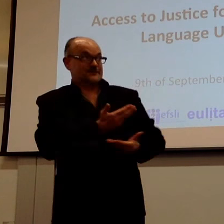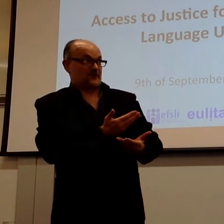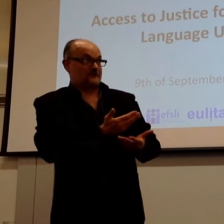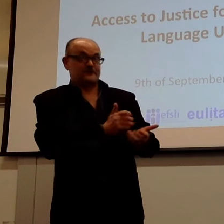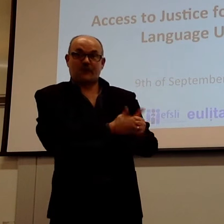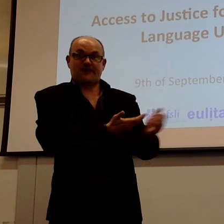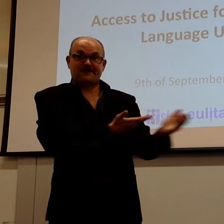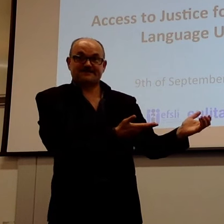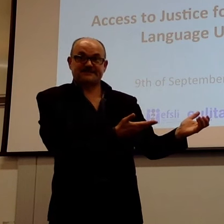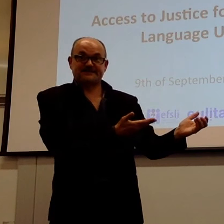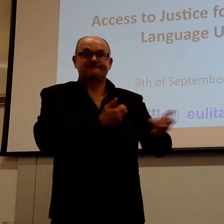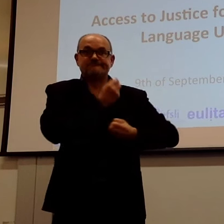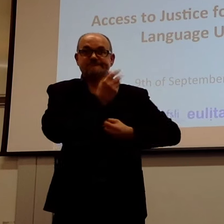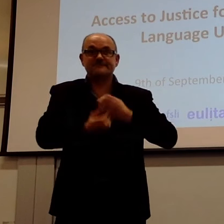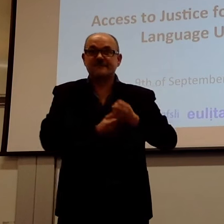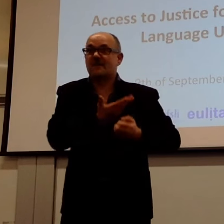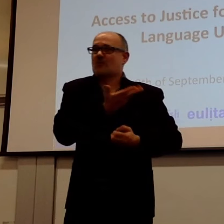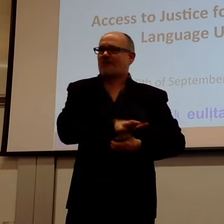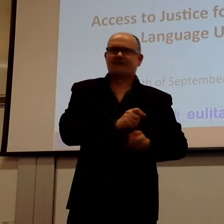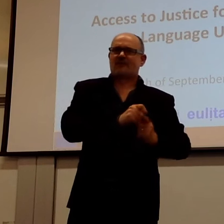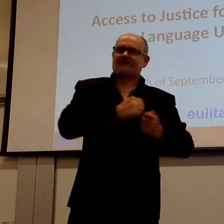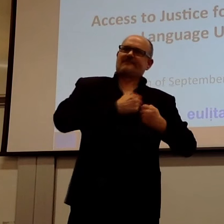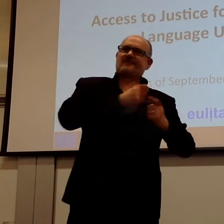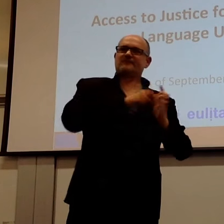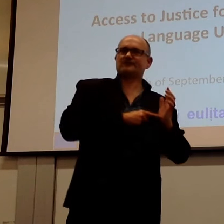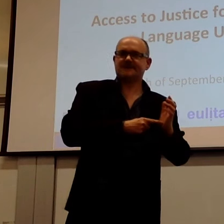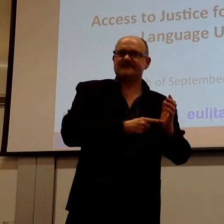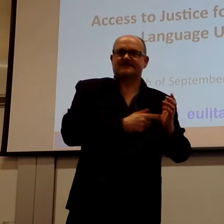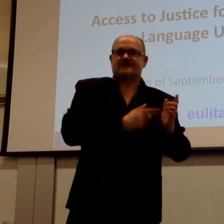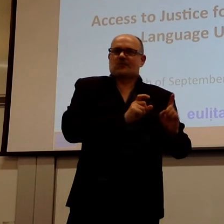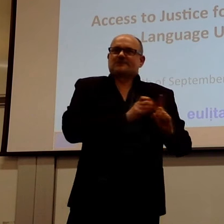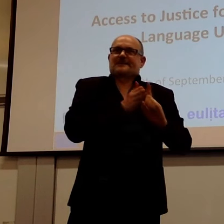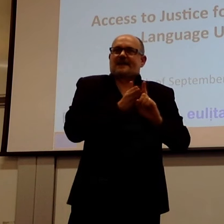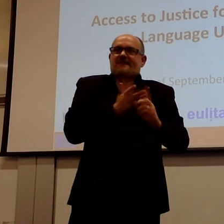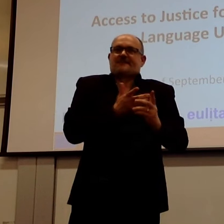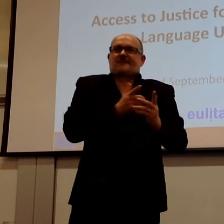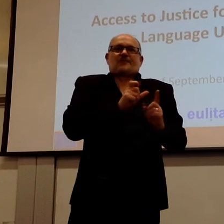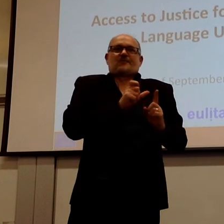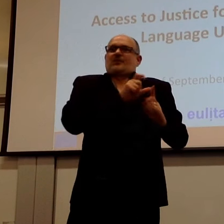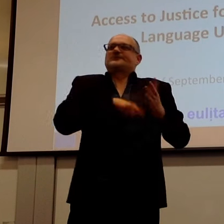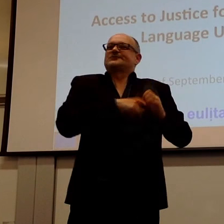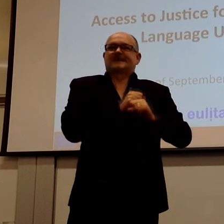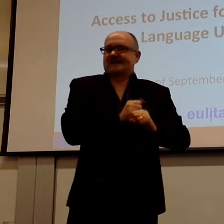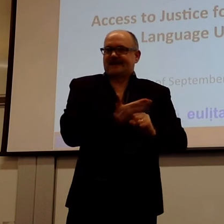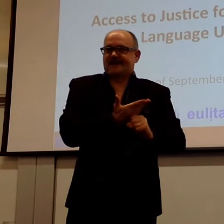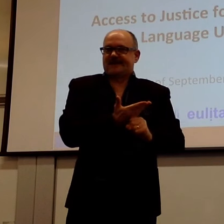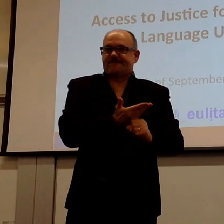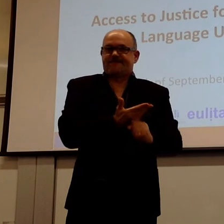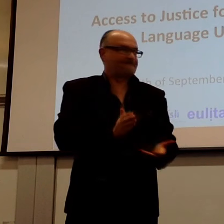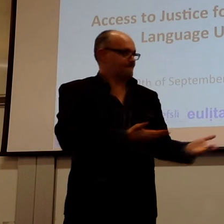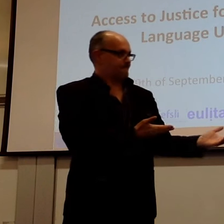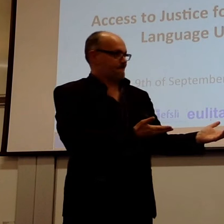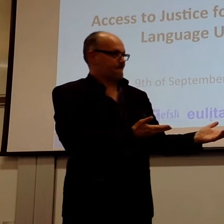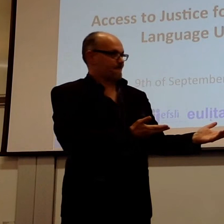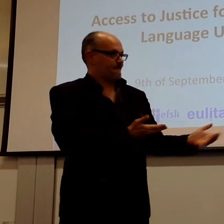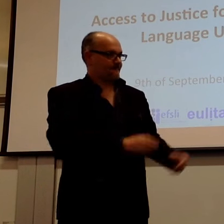So, I'd like to introduce my colleagues. They'll explain, as I said, where the project came from, what it's doing, and what it aims